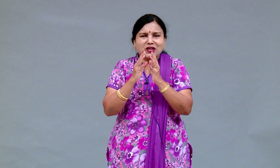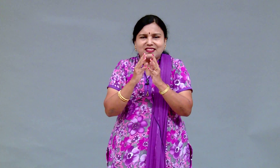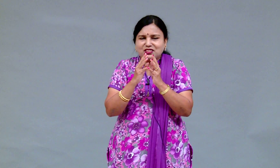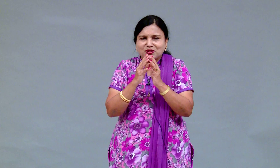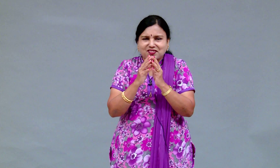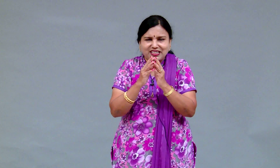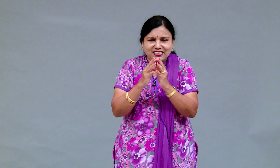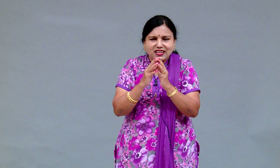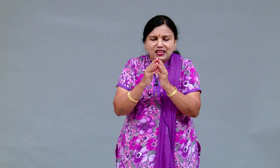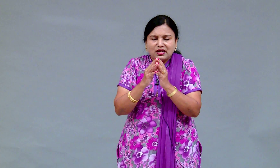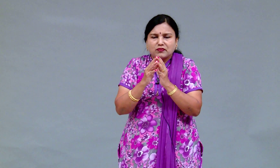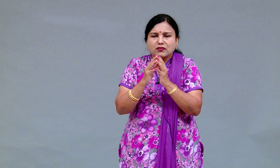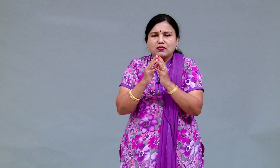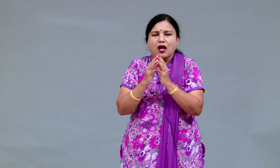Once it was ready,